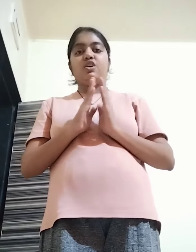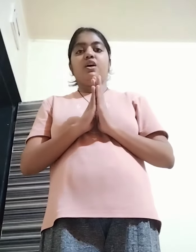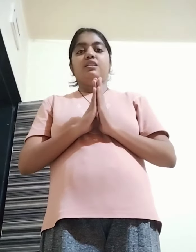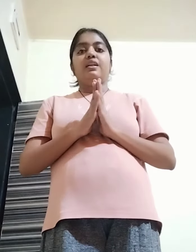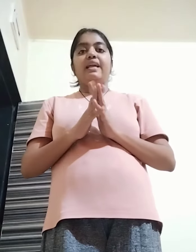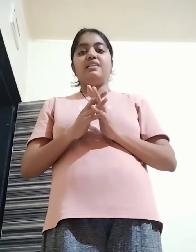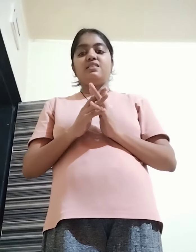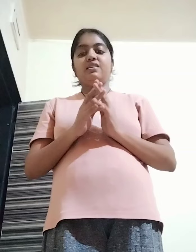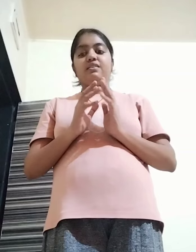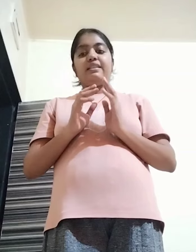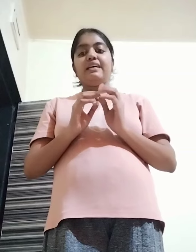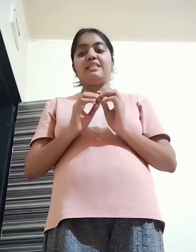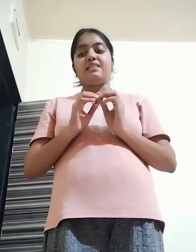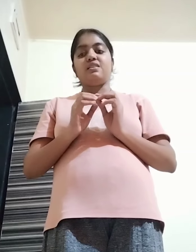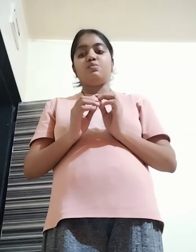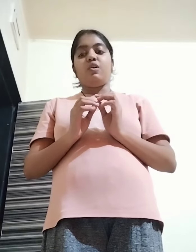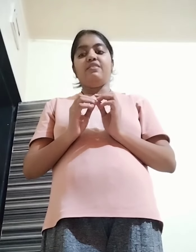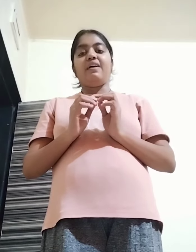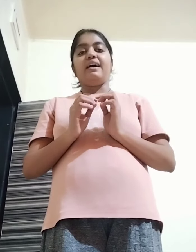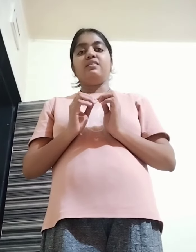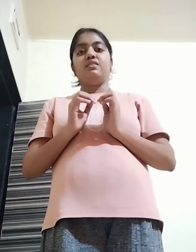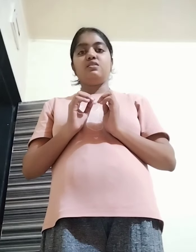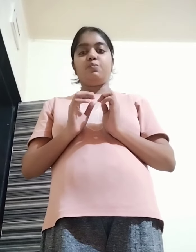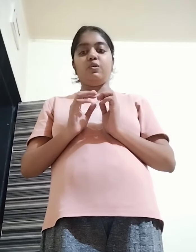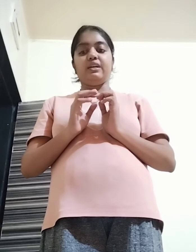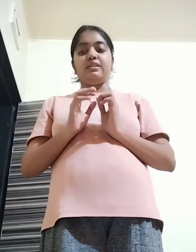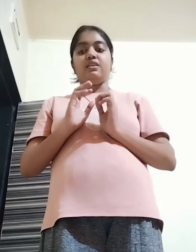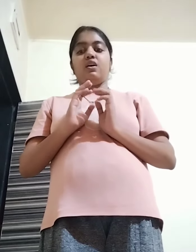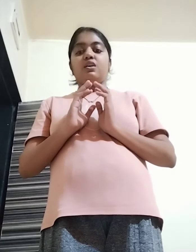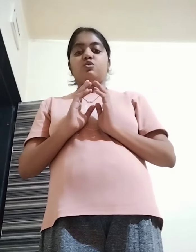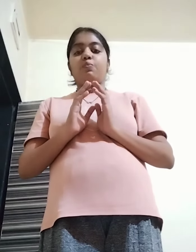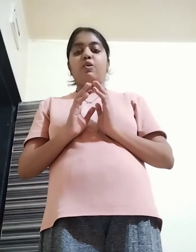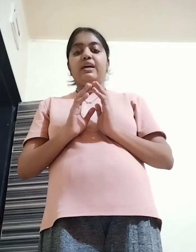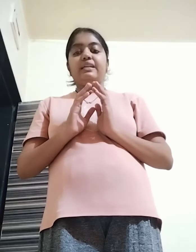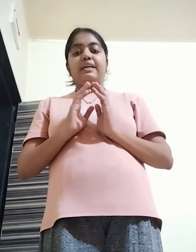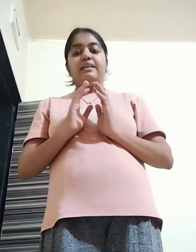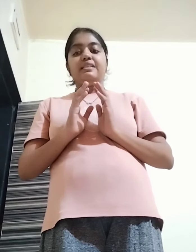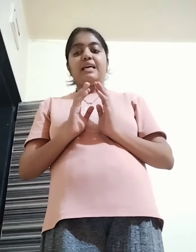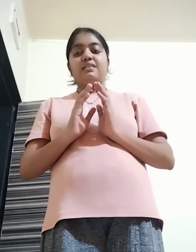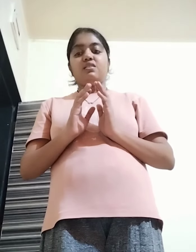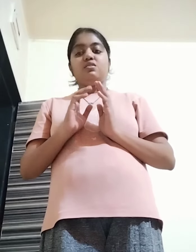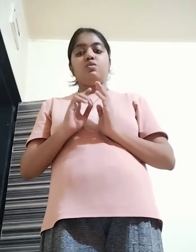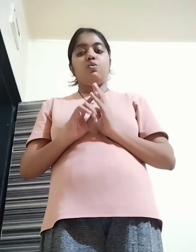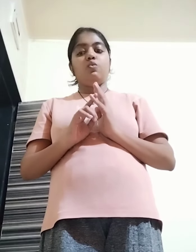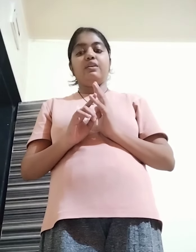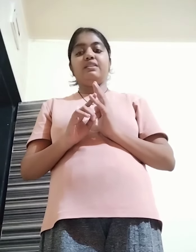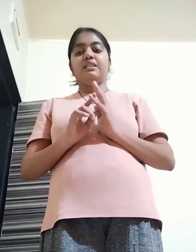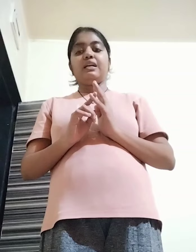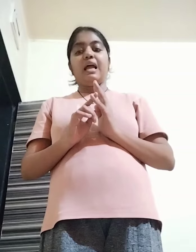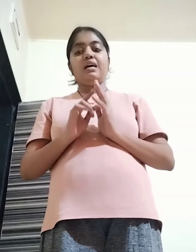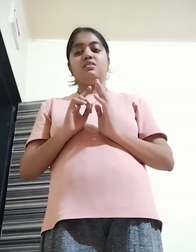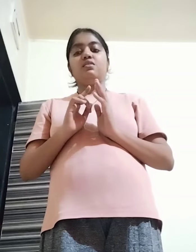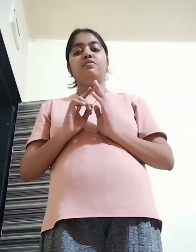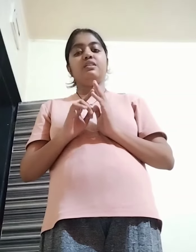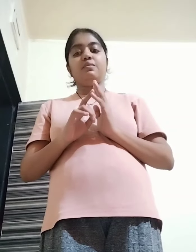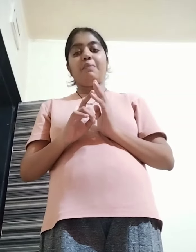The next access modifier is protected. So protected is accessed only within the class, within the